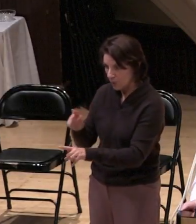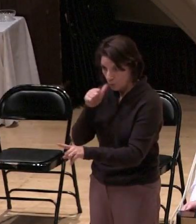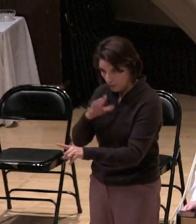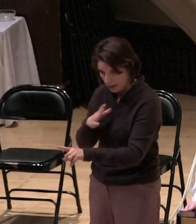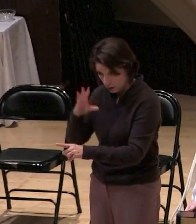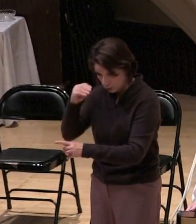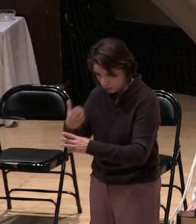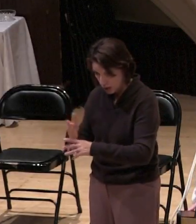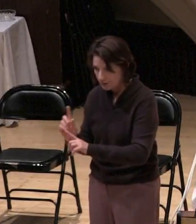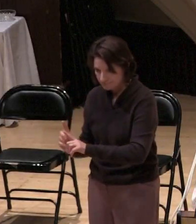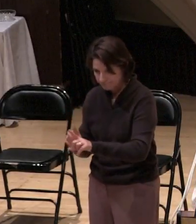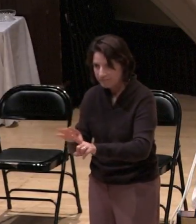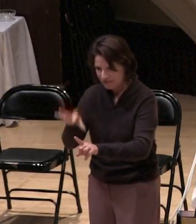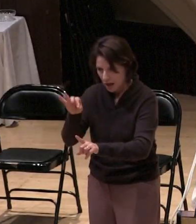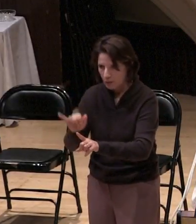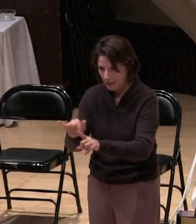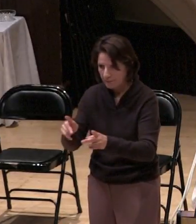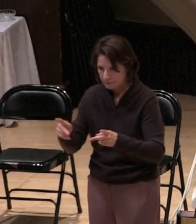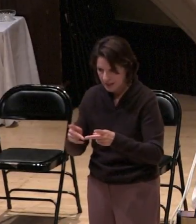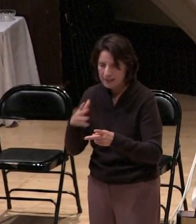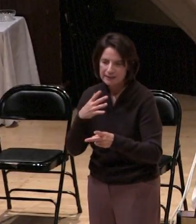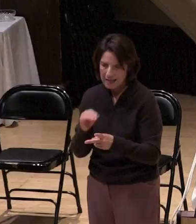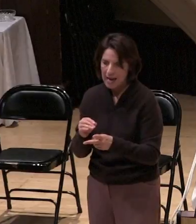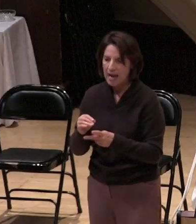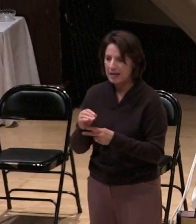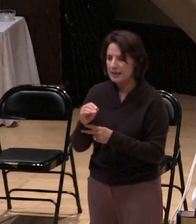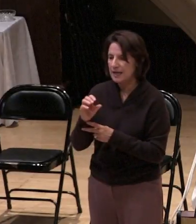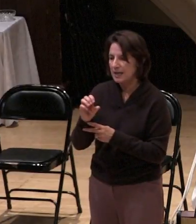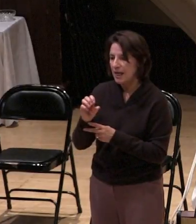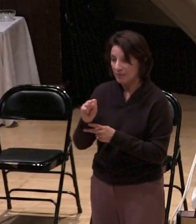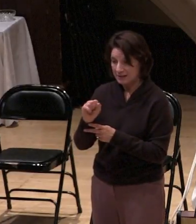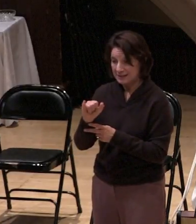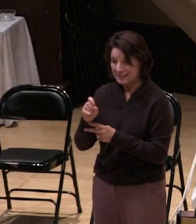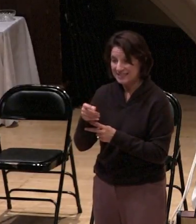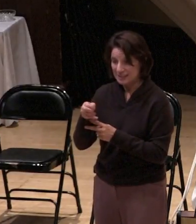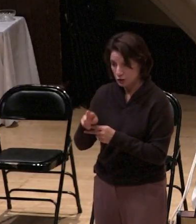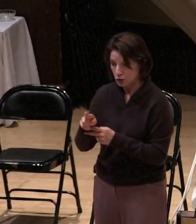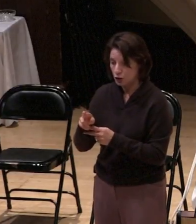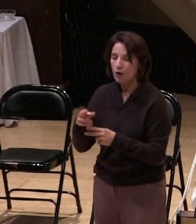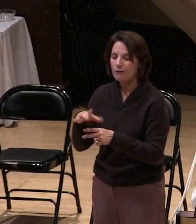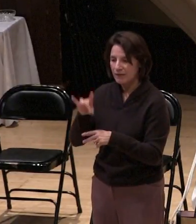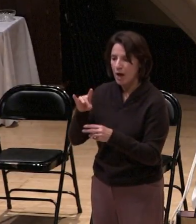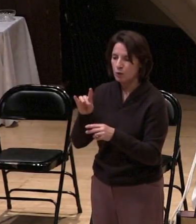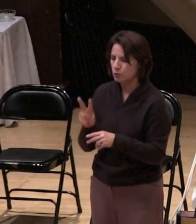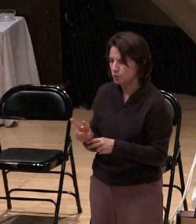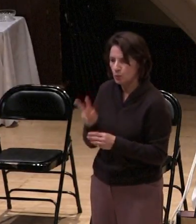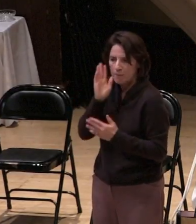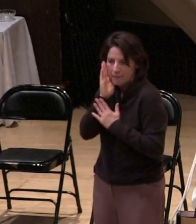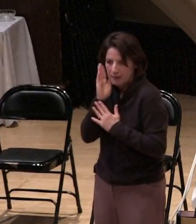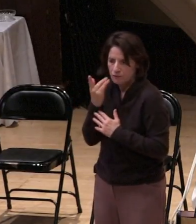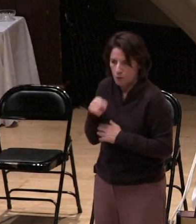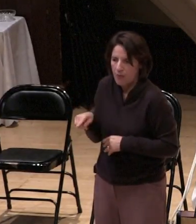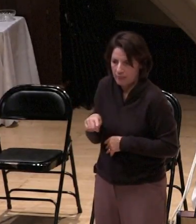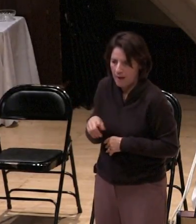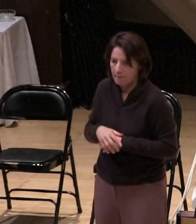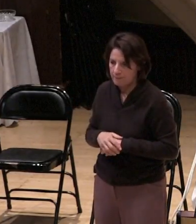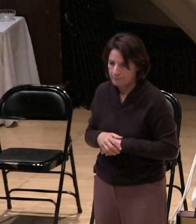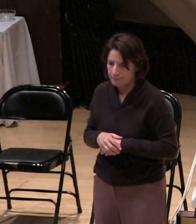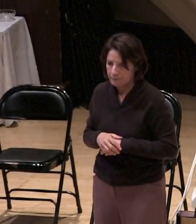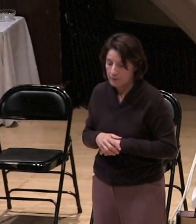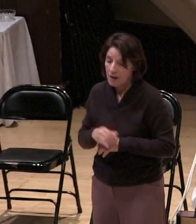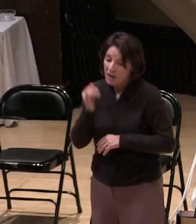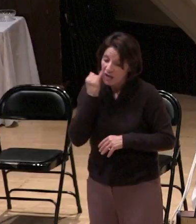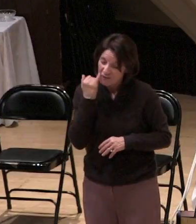office. So when we follow our vocation, we don't necessarily sign up for an easy